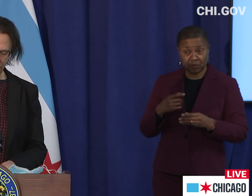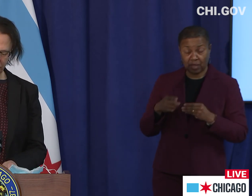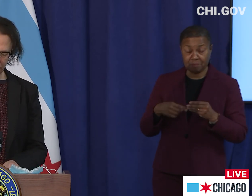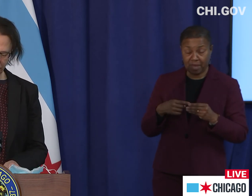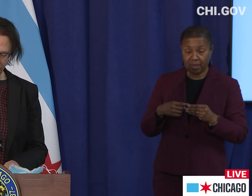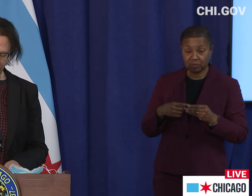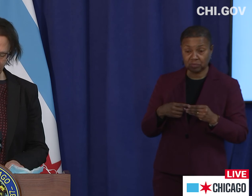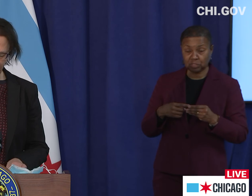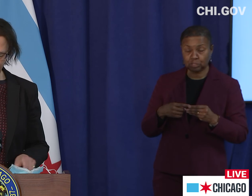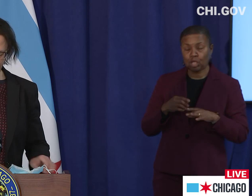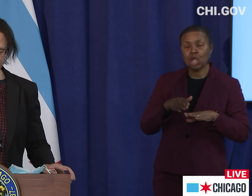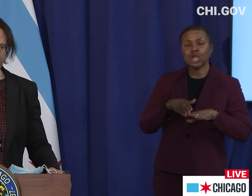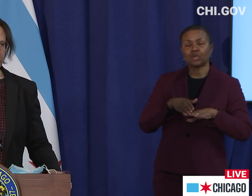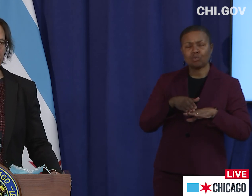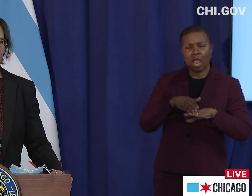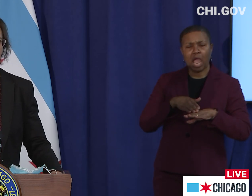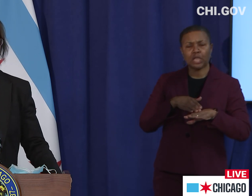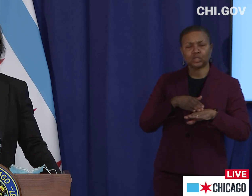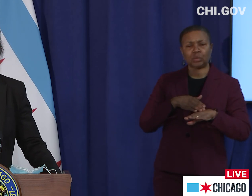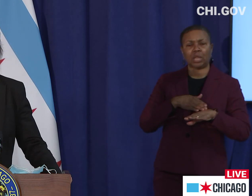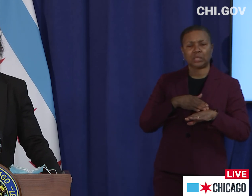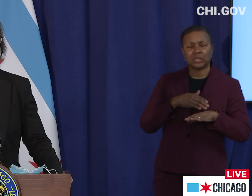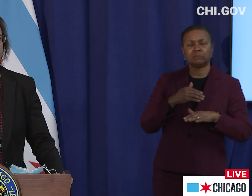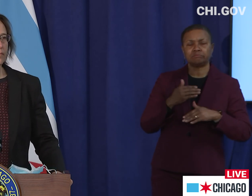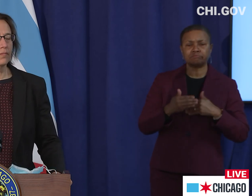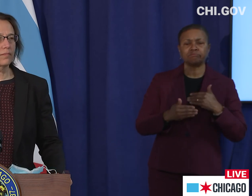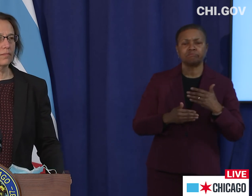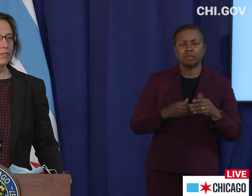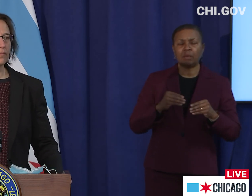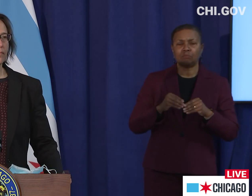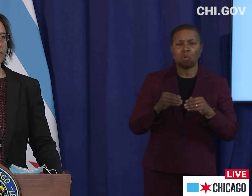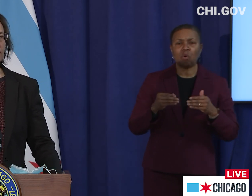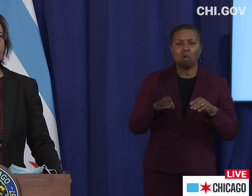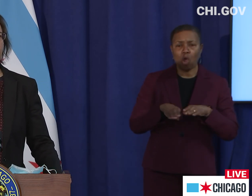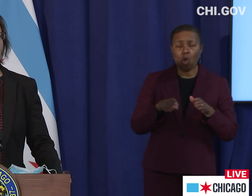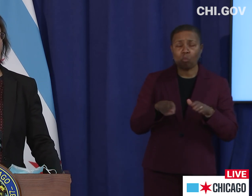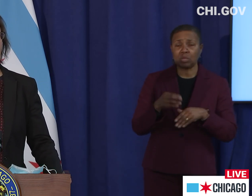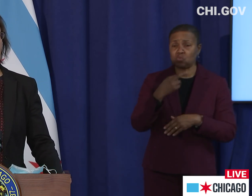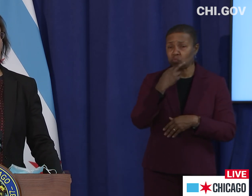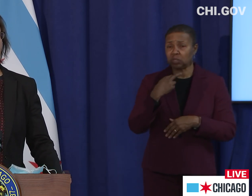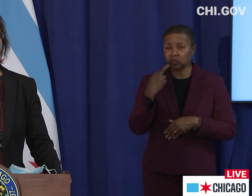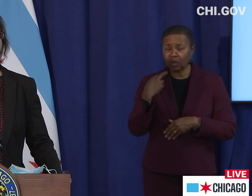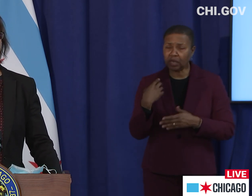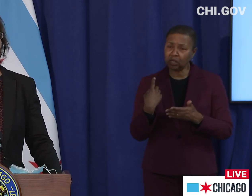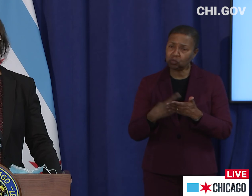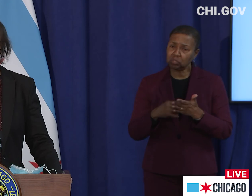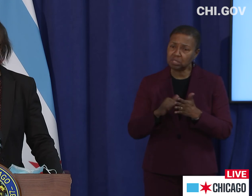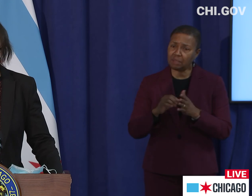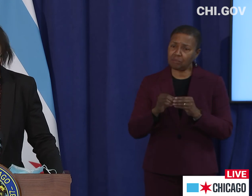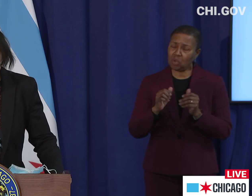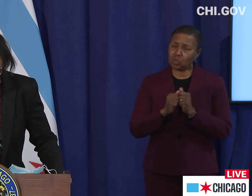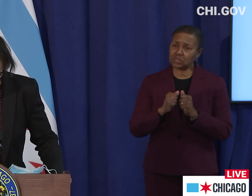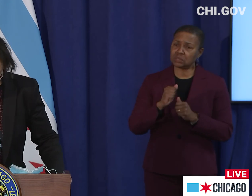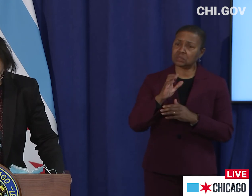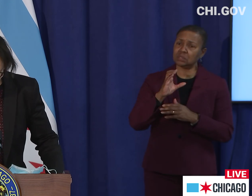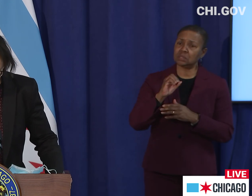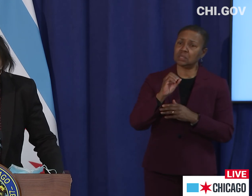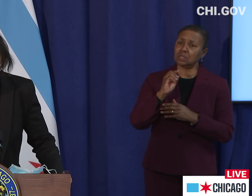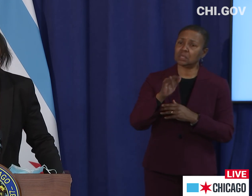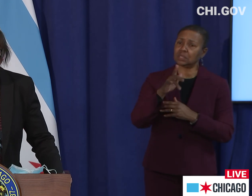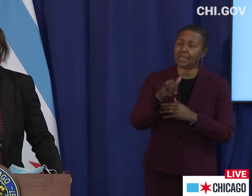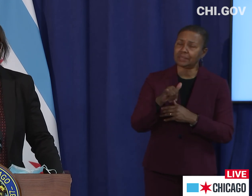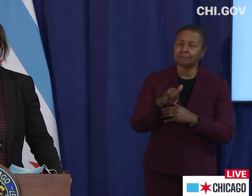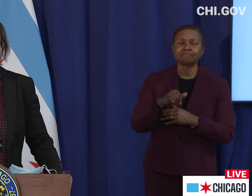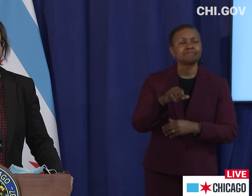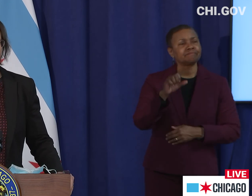about gradually opening access to restaurants. Could you talk about that a little bit in Cook County? Yeah, sure. So we